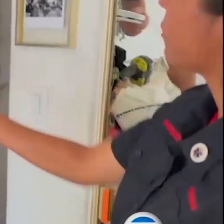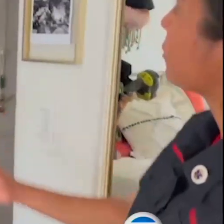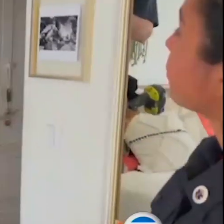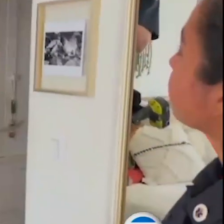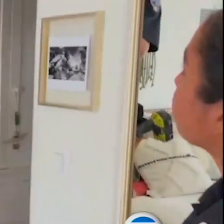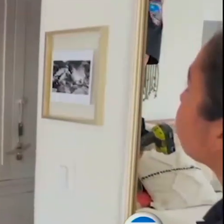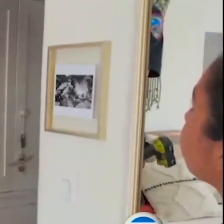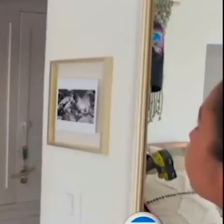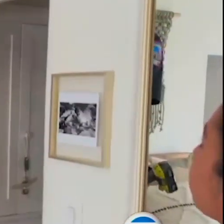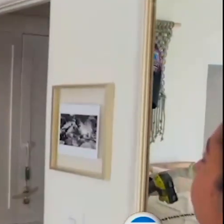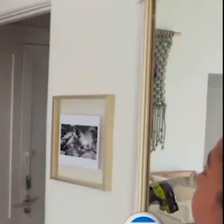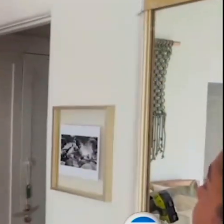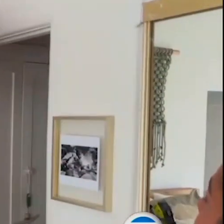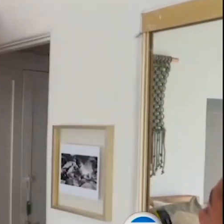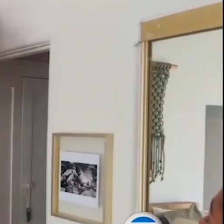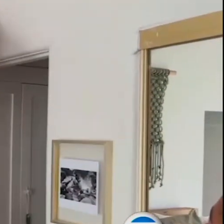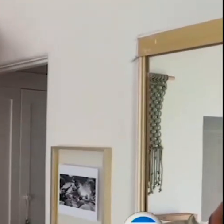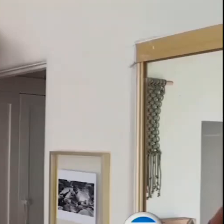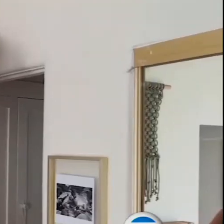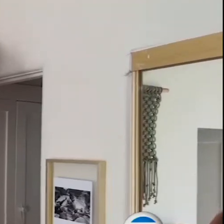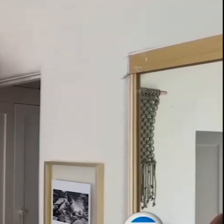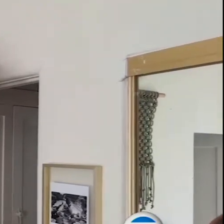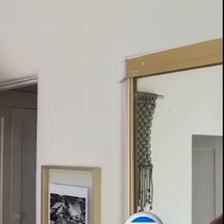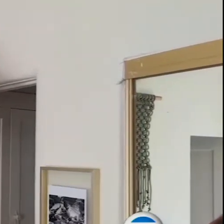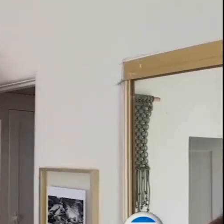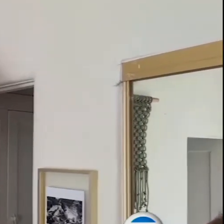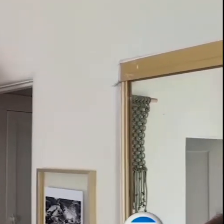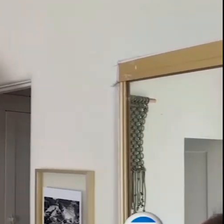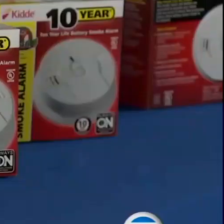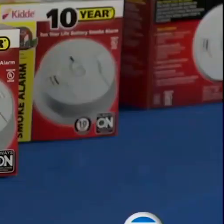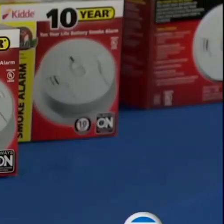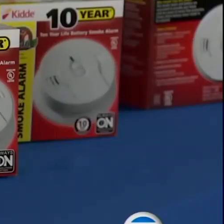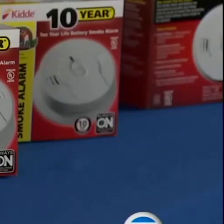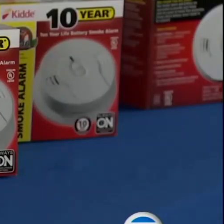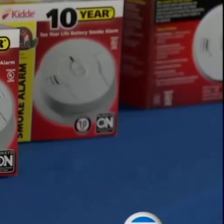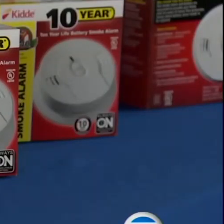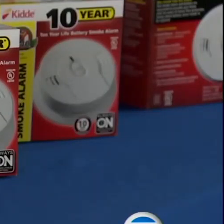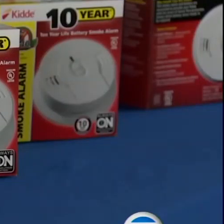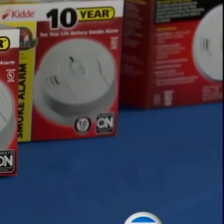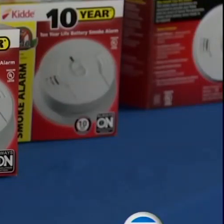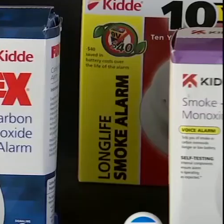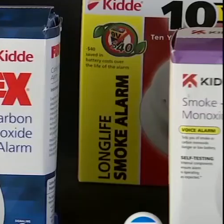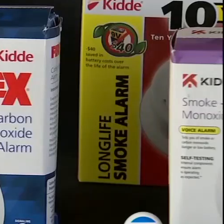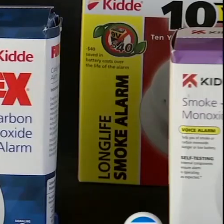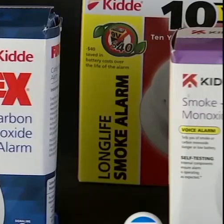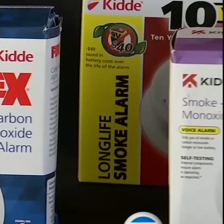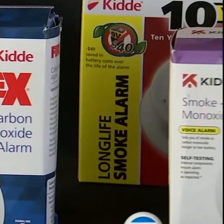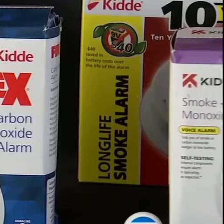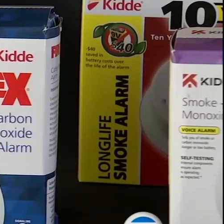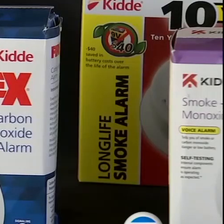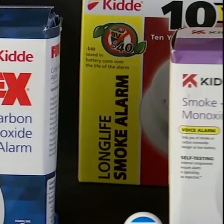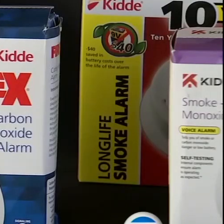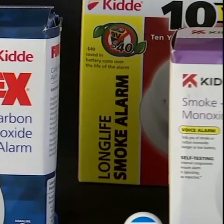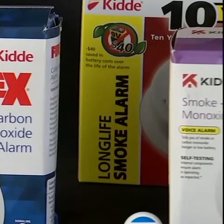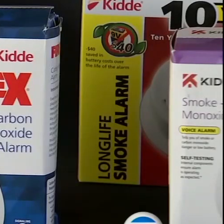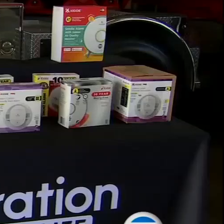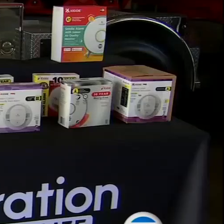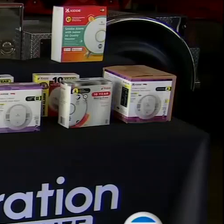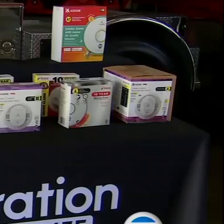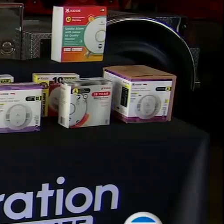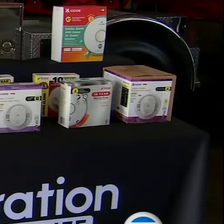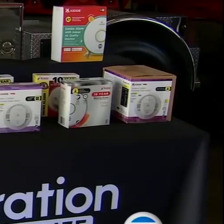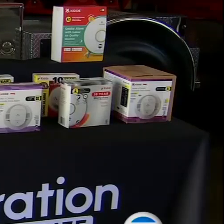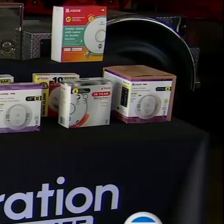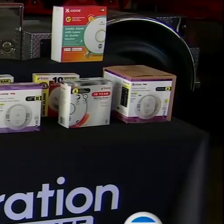Having a functional smoke alarm in your home could be the difference between life or death. That's why the KIDA-sponsored Operation Save a Life campaign